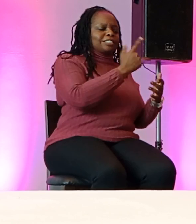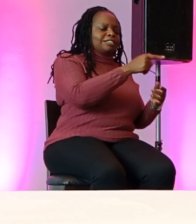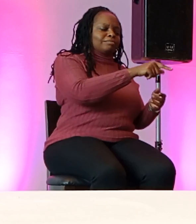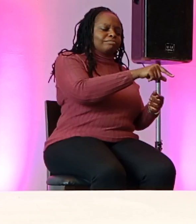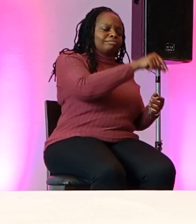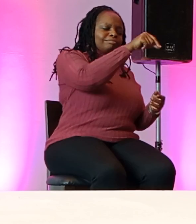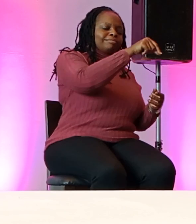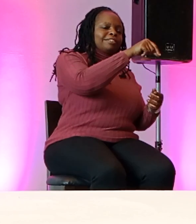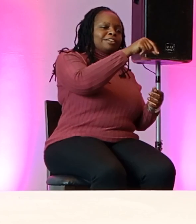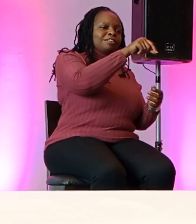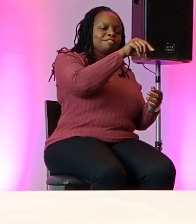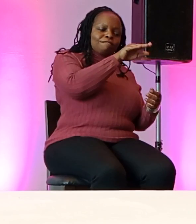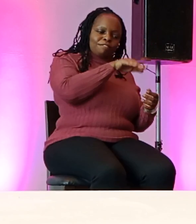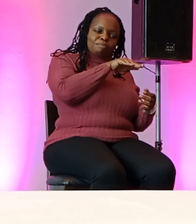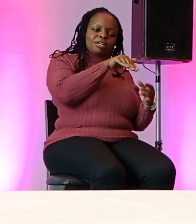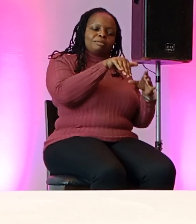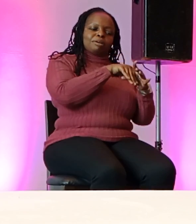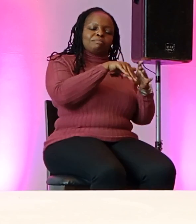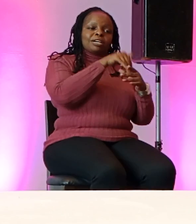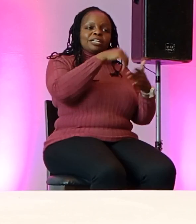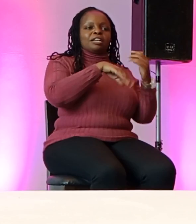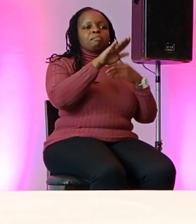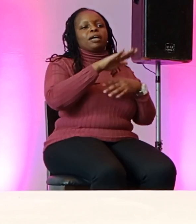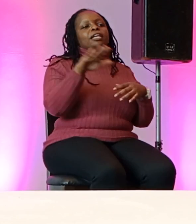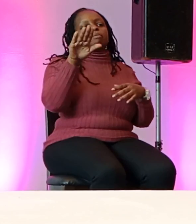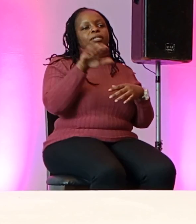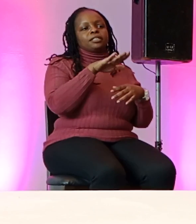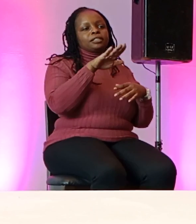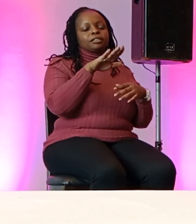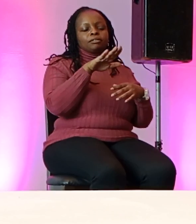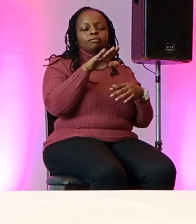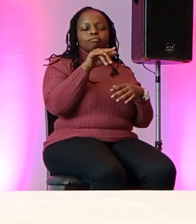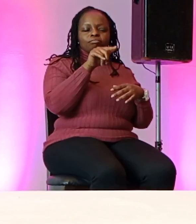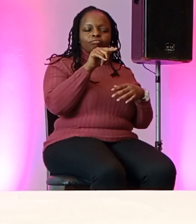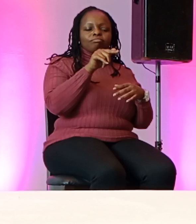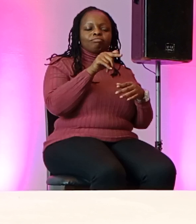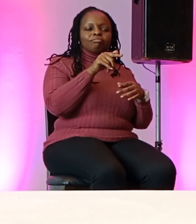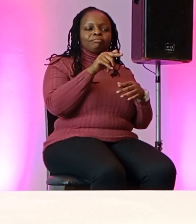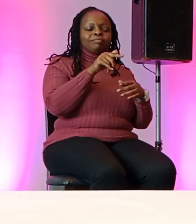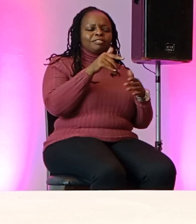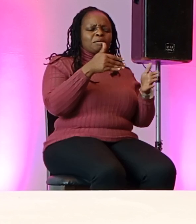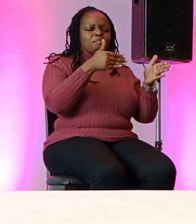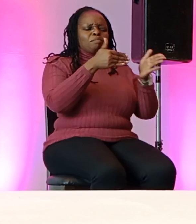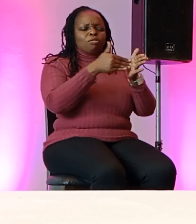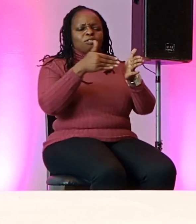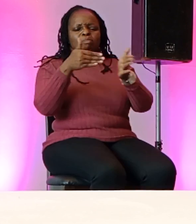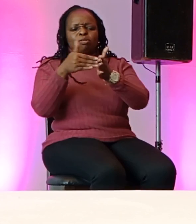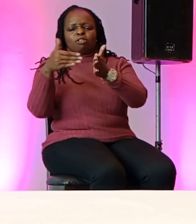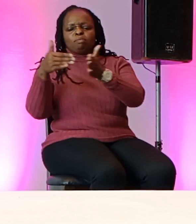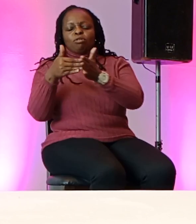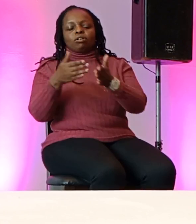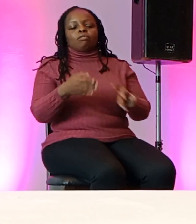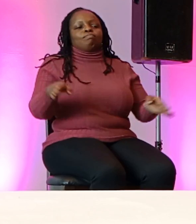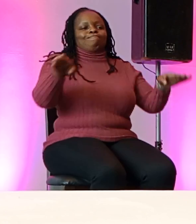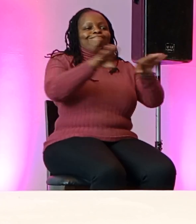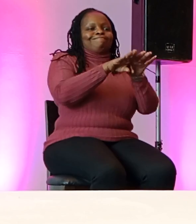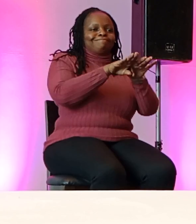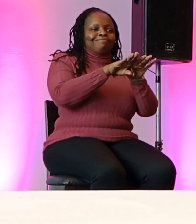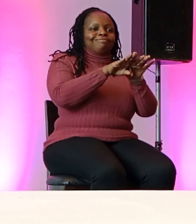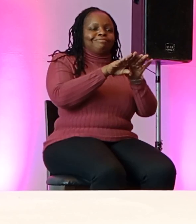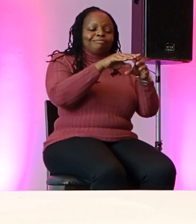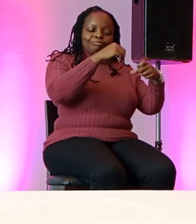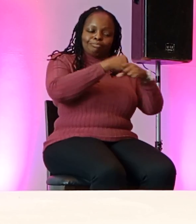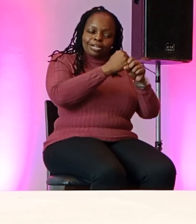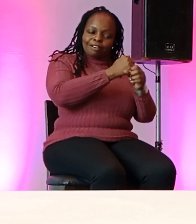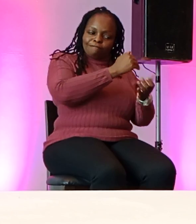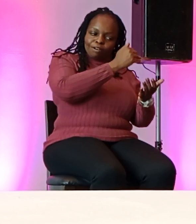female member of parliament. She shattered barriers, made history, and laid the foundation